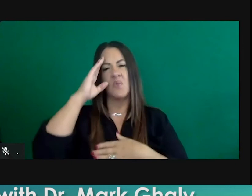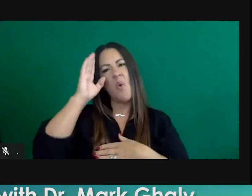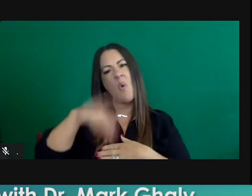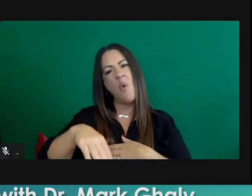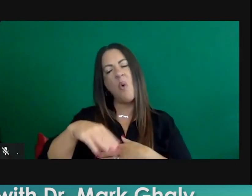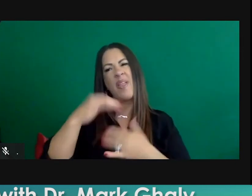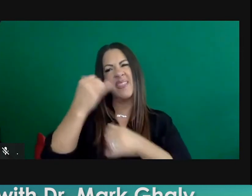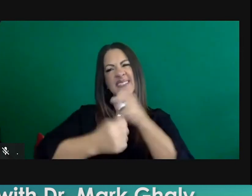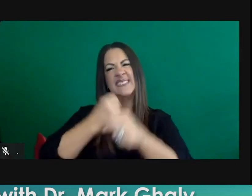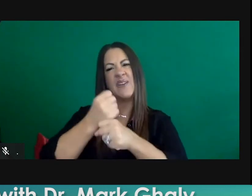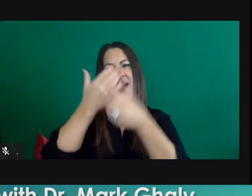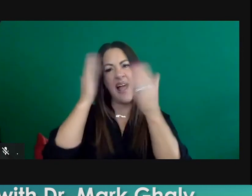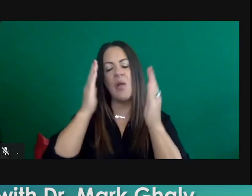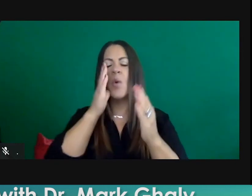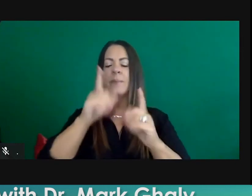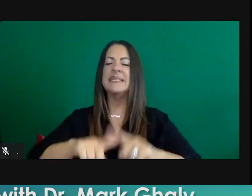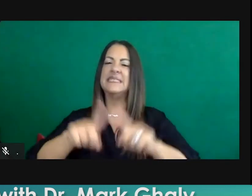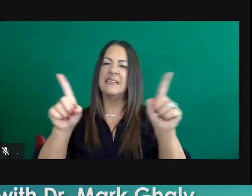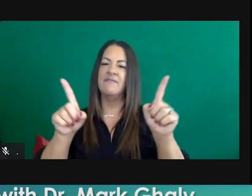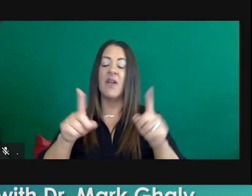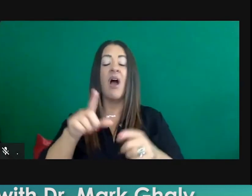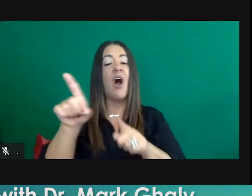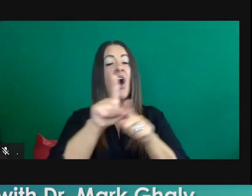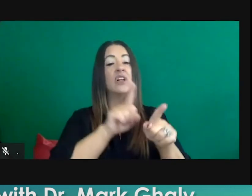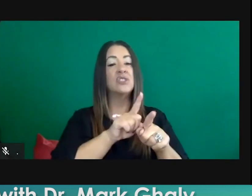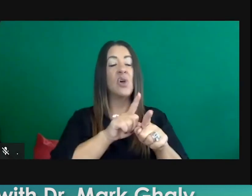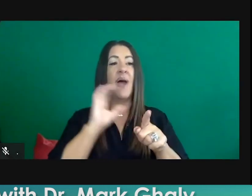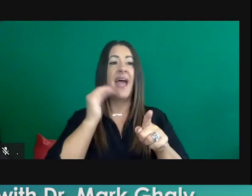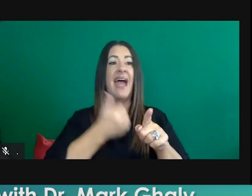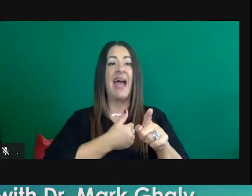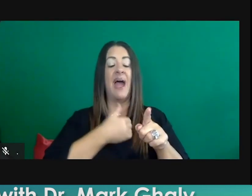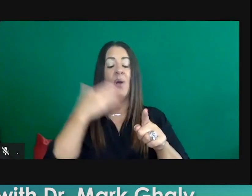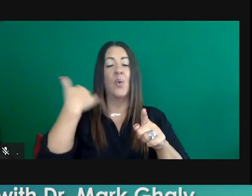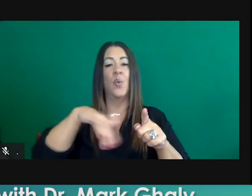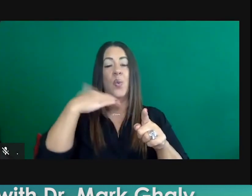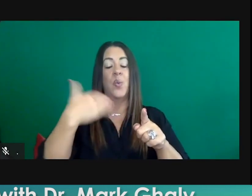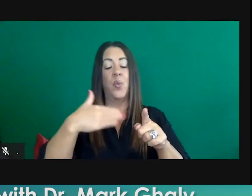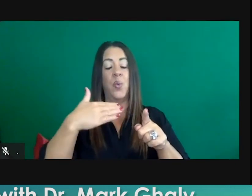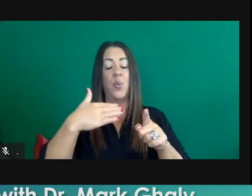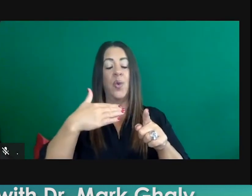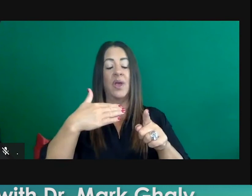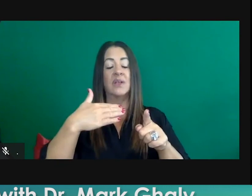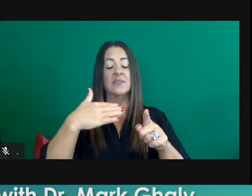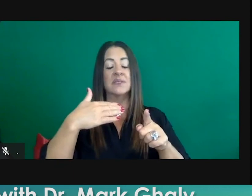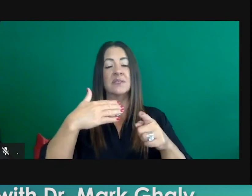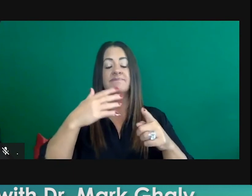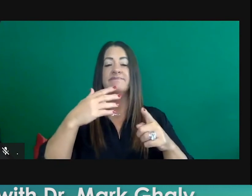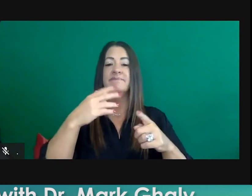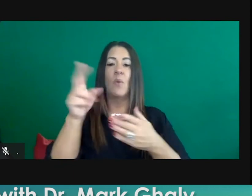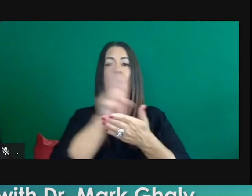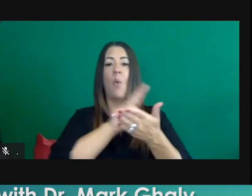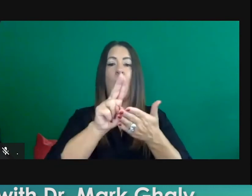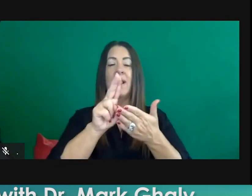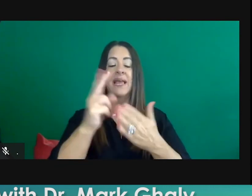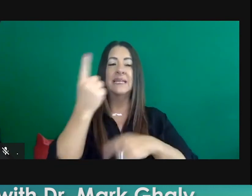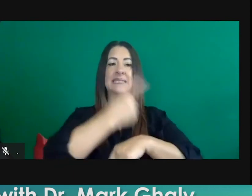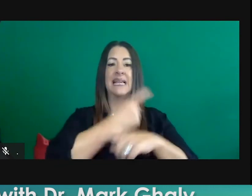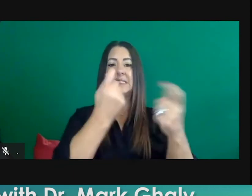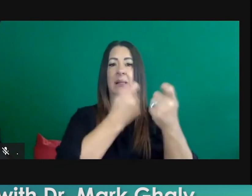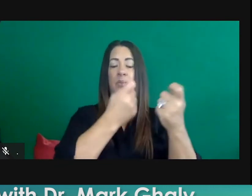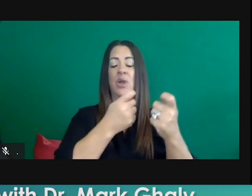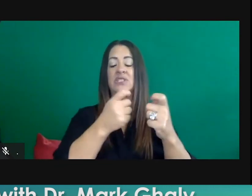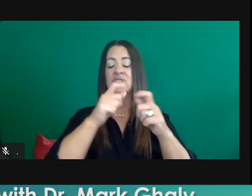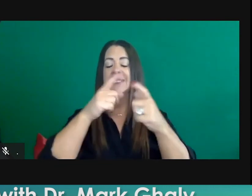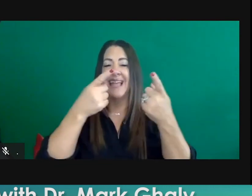as we talk about the High Holy Days being different, each of these upcoming celebrations are going